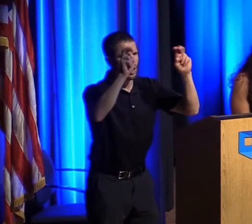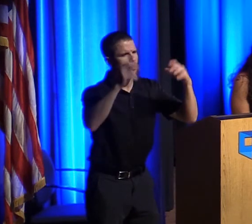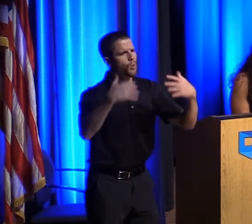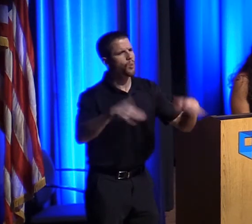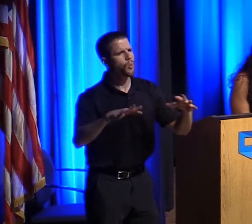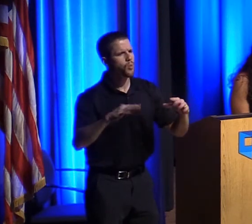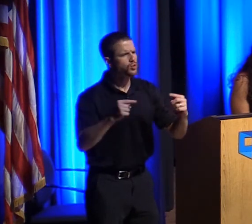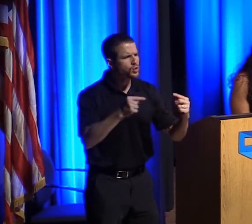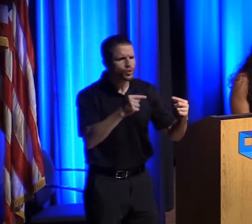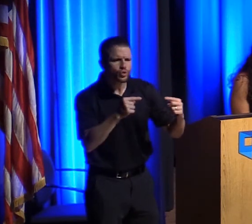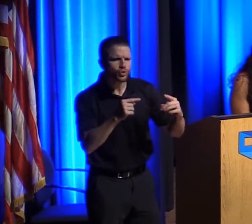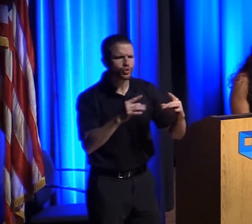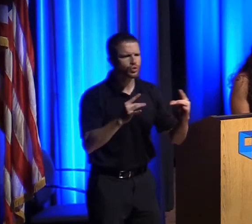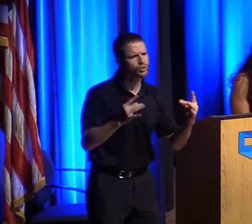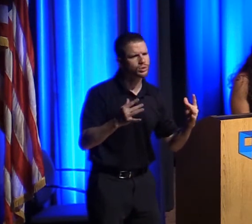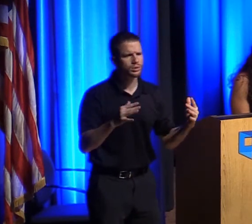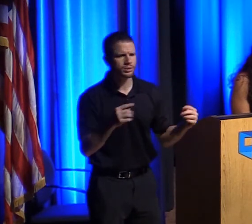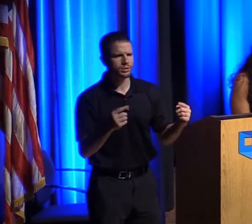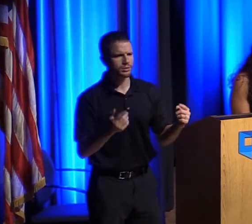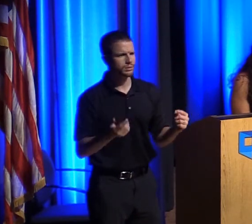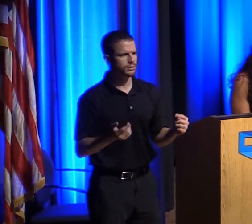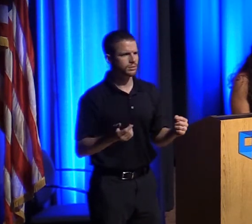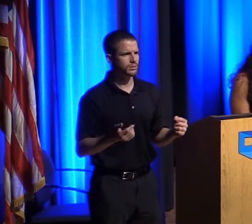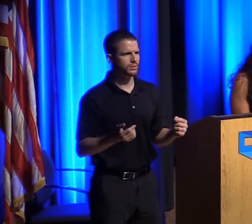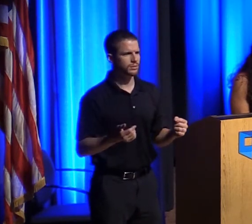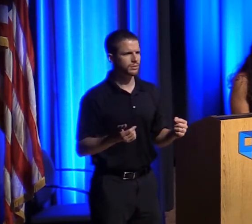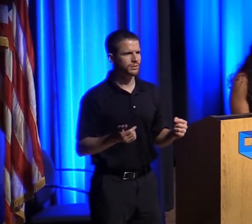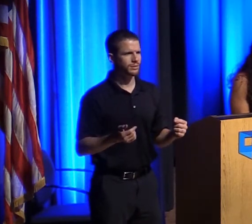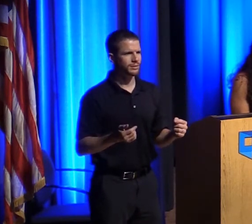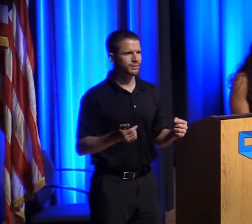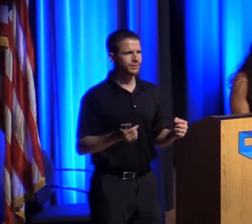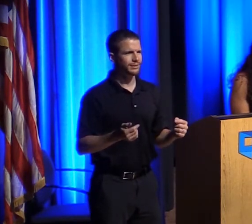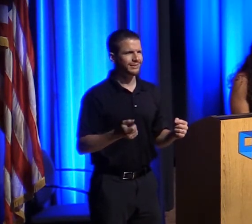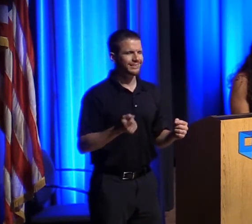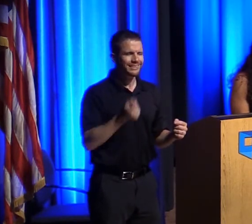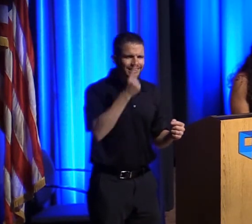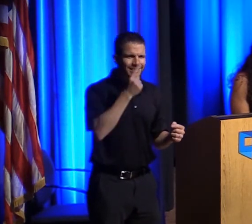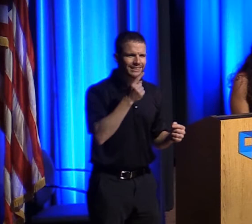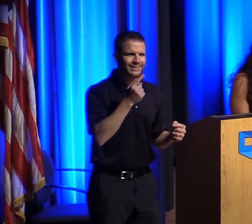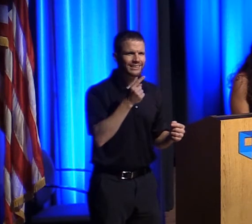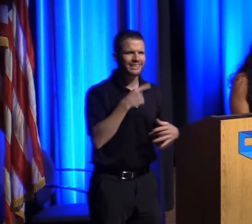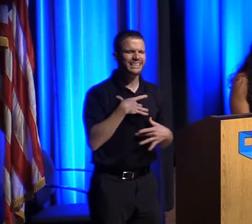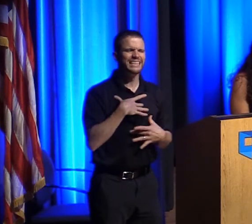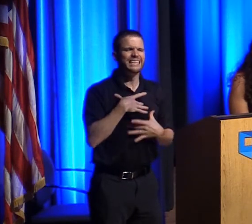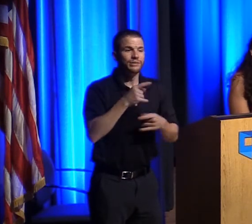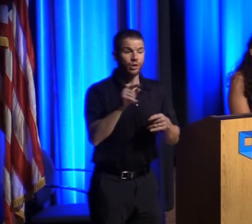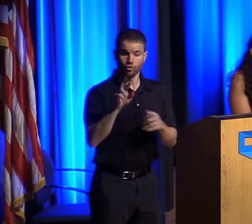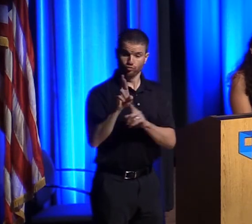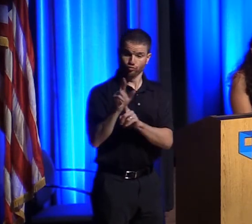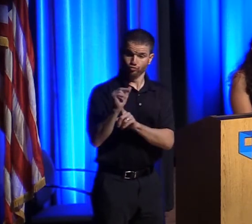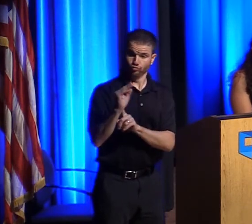line, because you don't want race to matter, right? But it does.